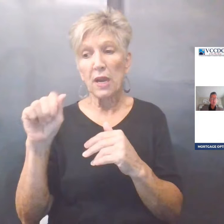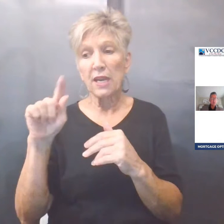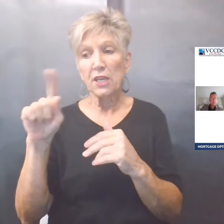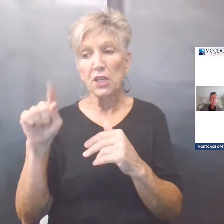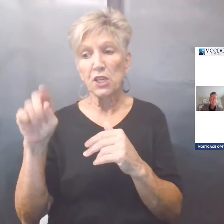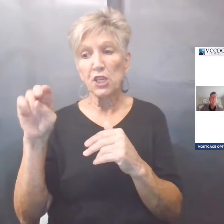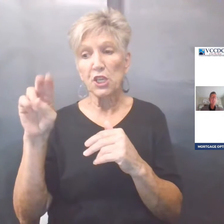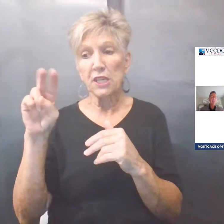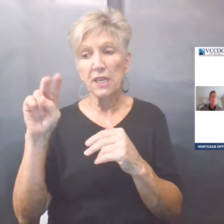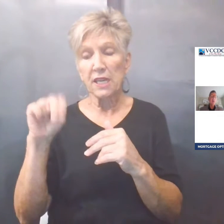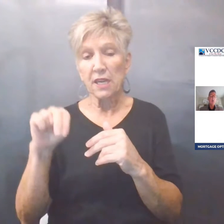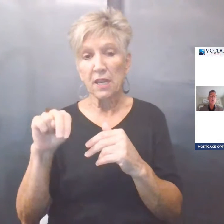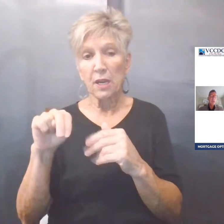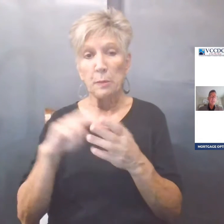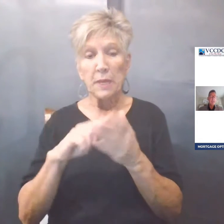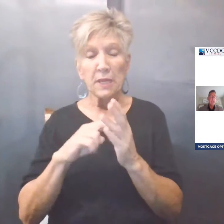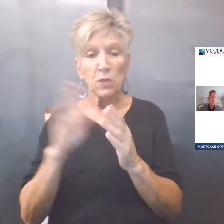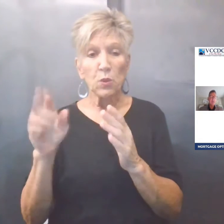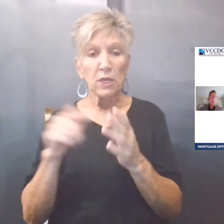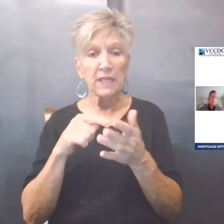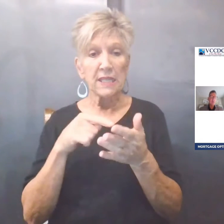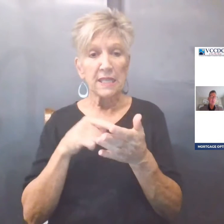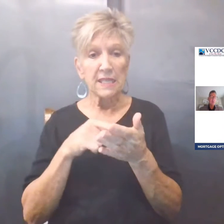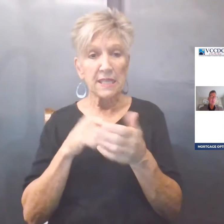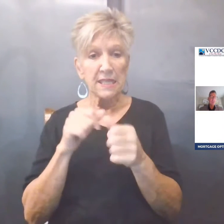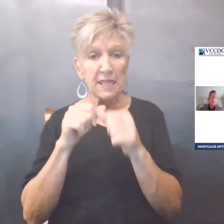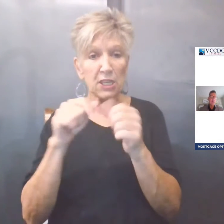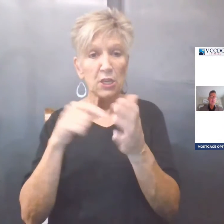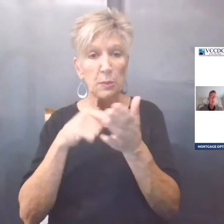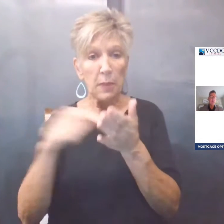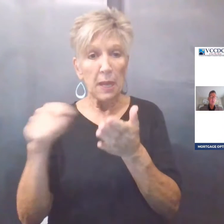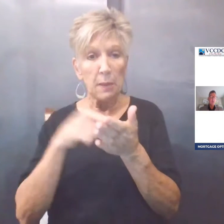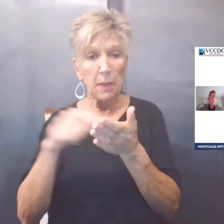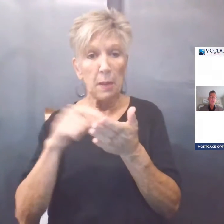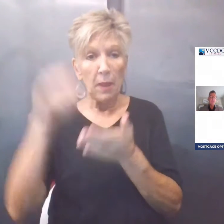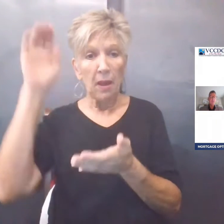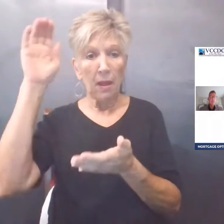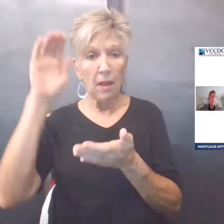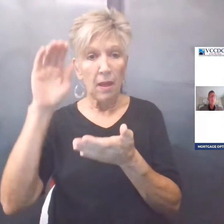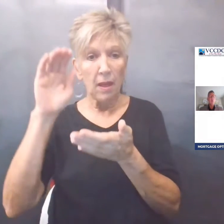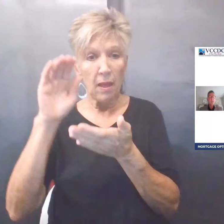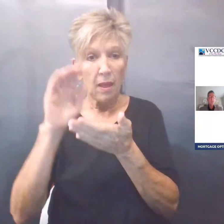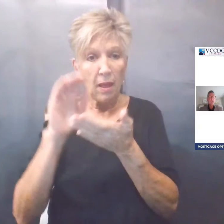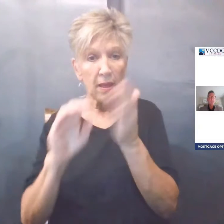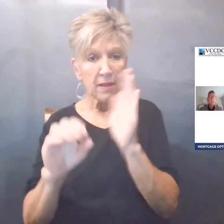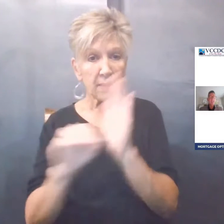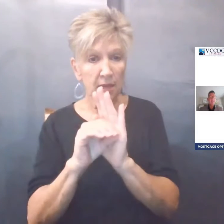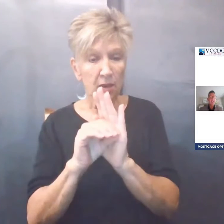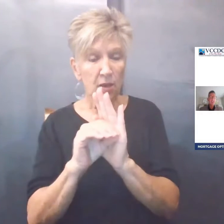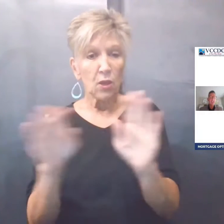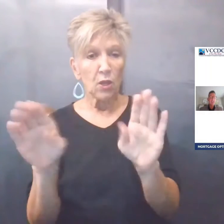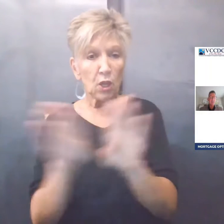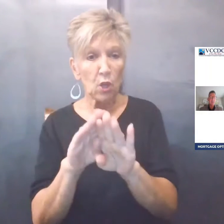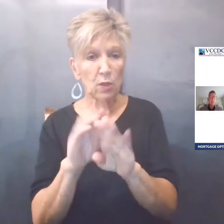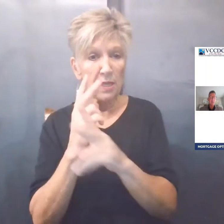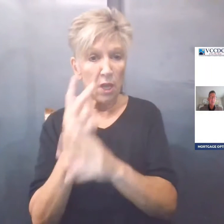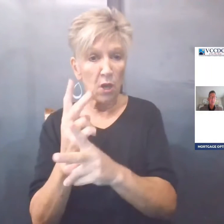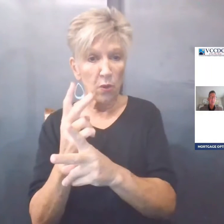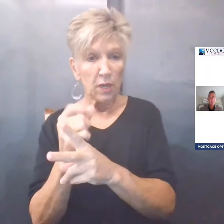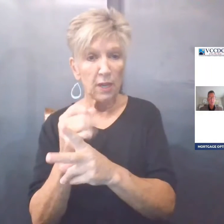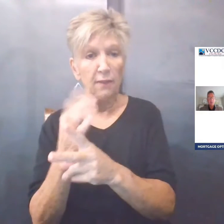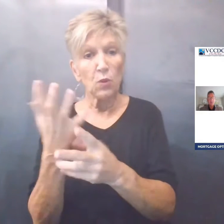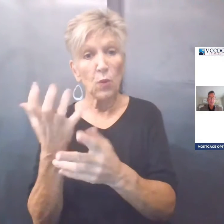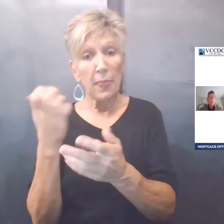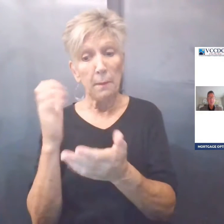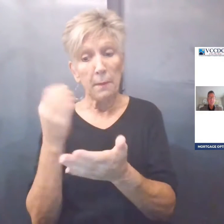loan down until it gets to zero. And at that time, your loan will close out to where if you wanted access to this money again, you'd have to open